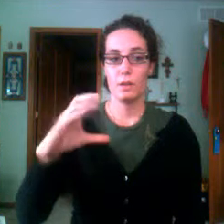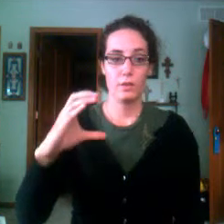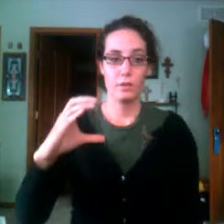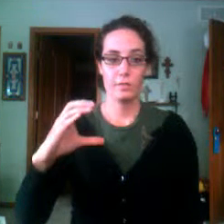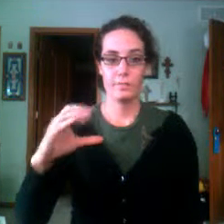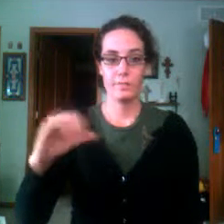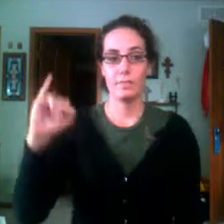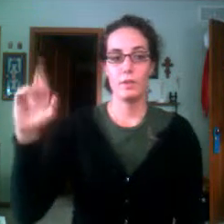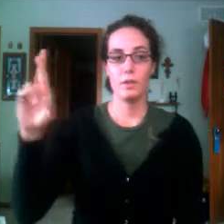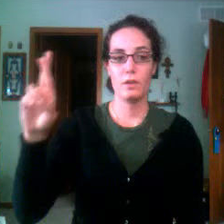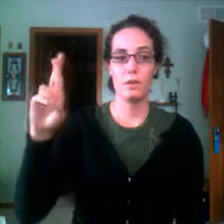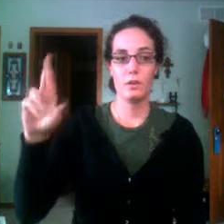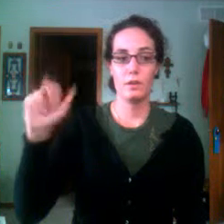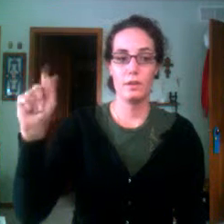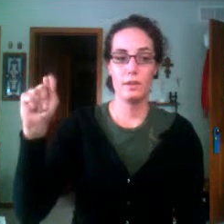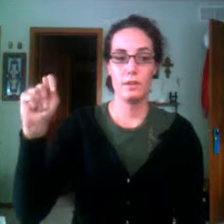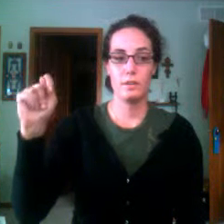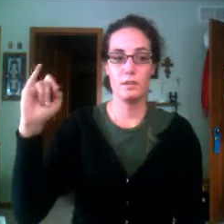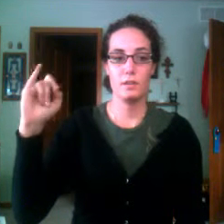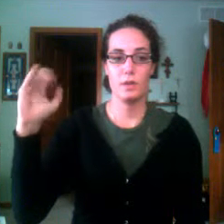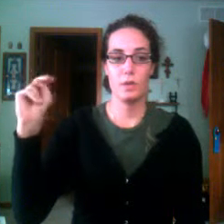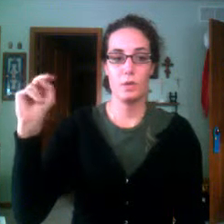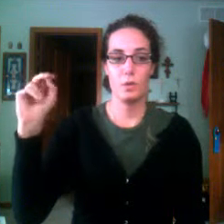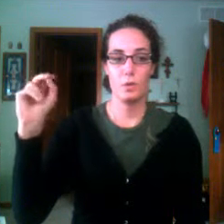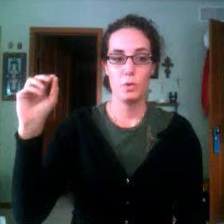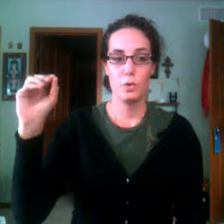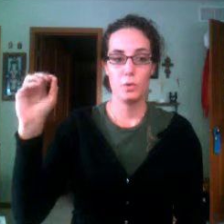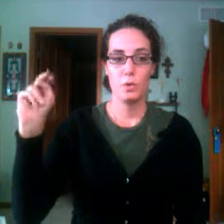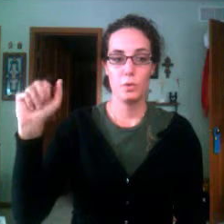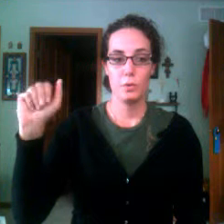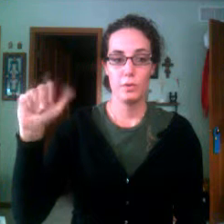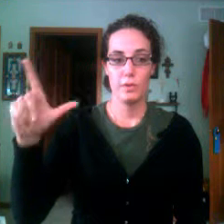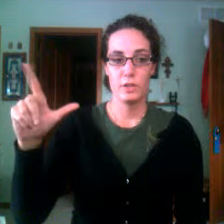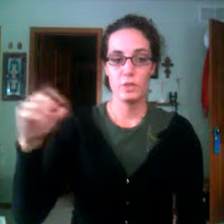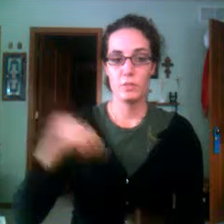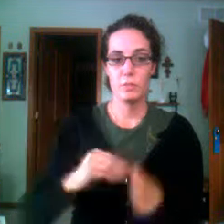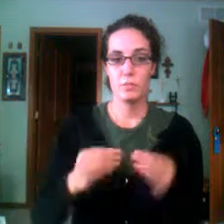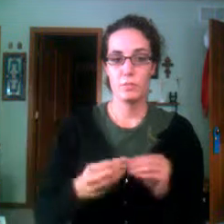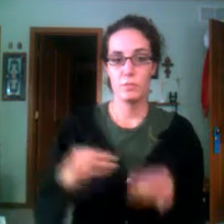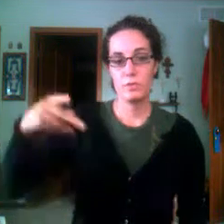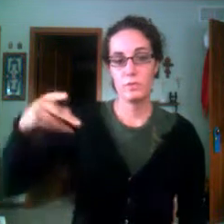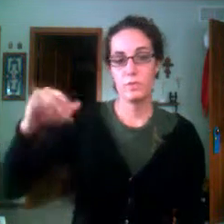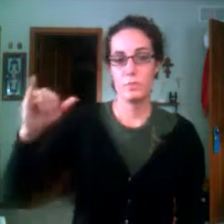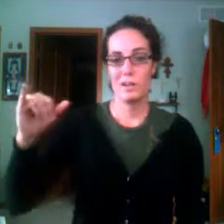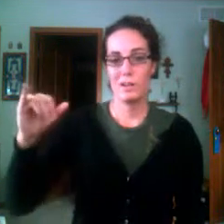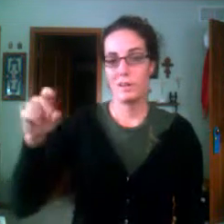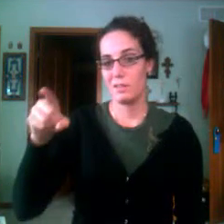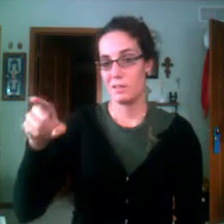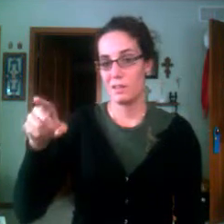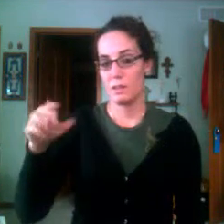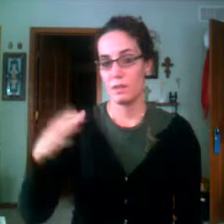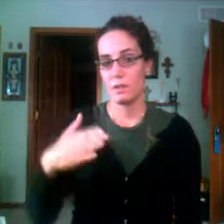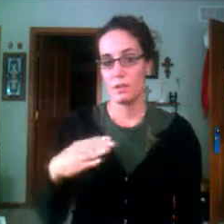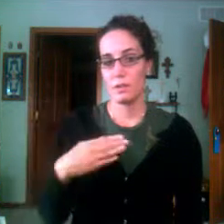do is, for example, pi. Well, pi is located right over here. Okay? So to reach that, notice it's